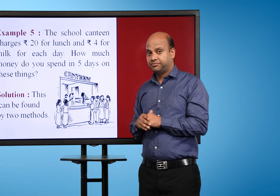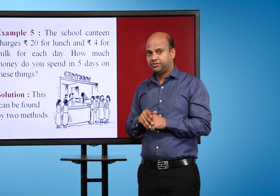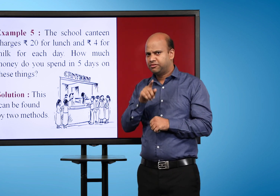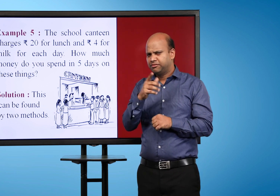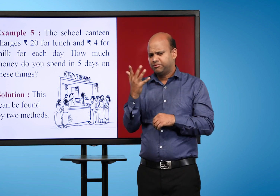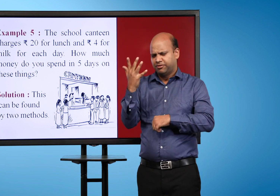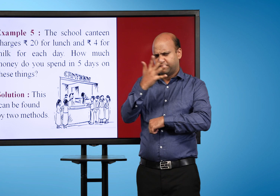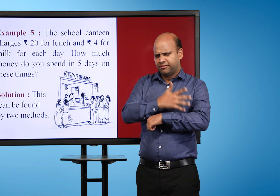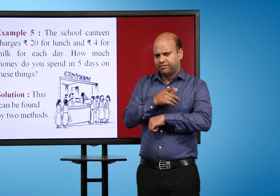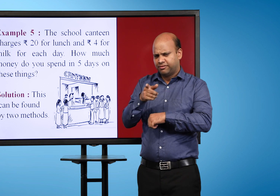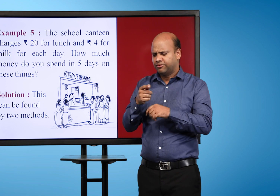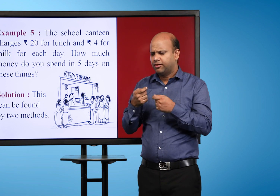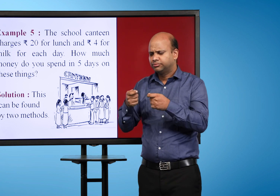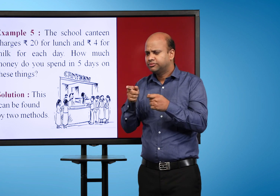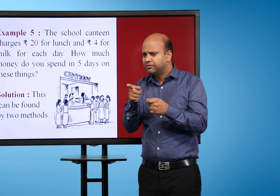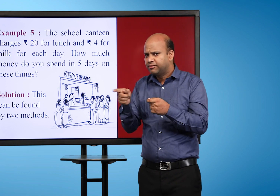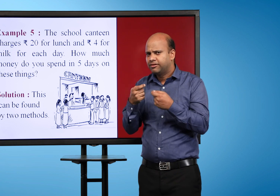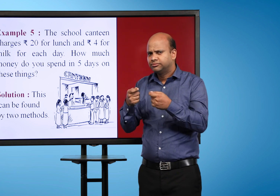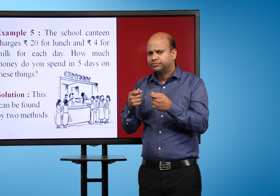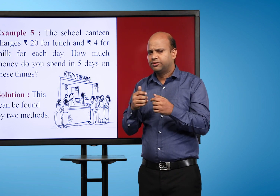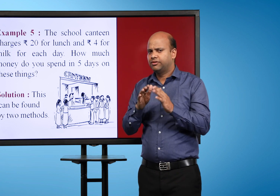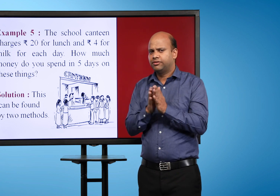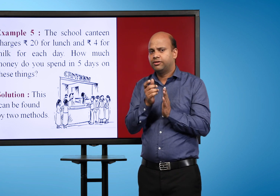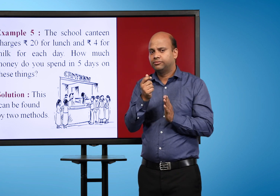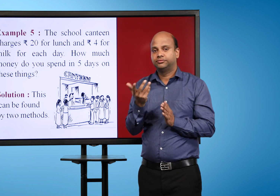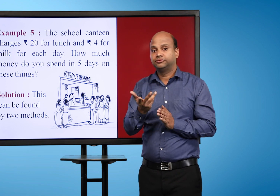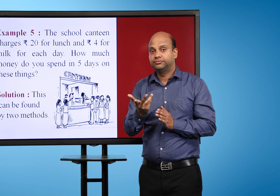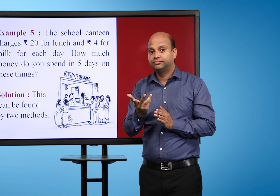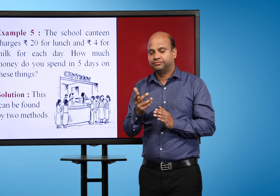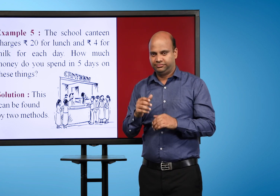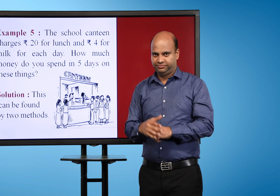How much money do you spend in 5 days on these things?